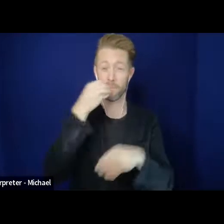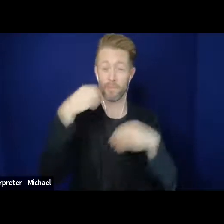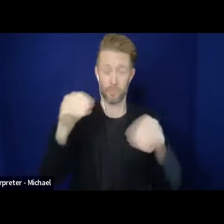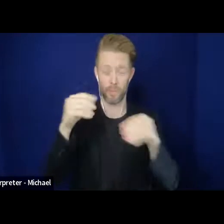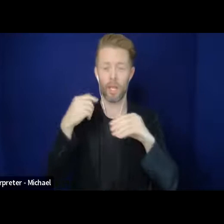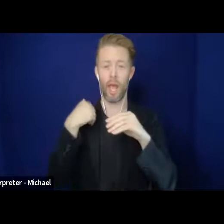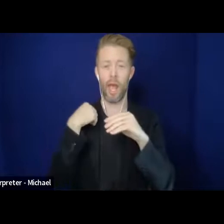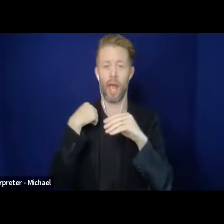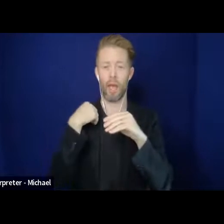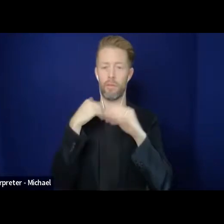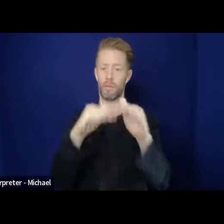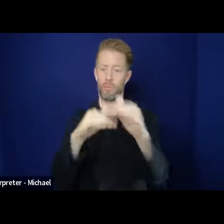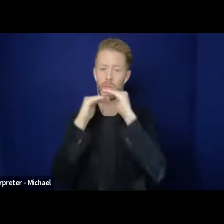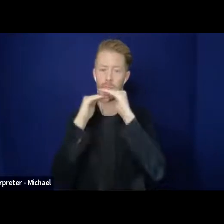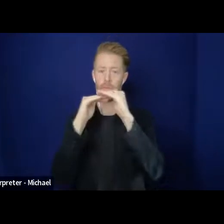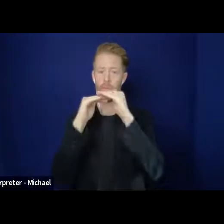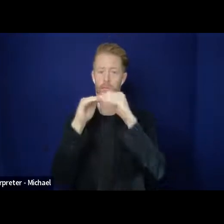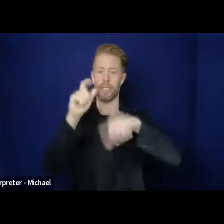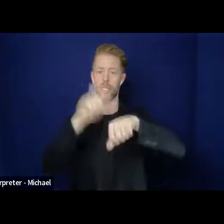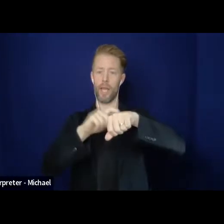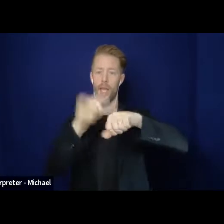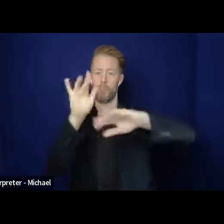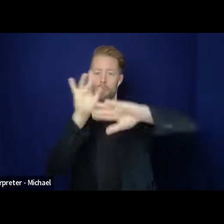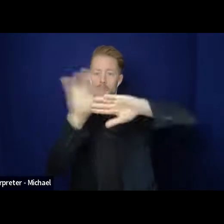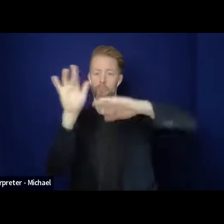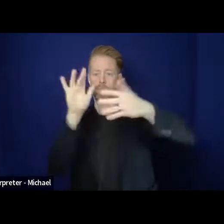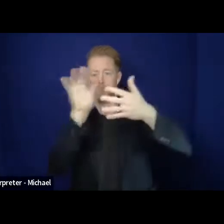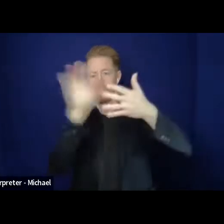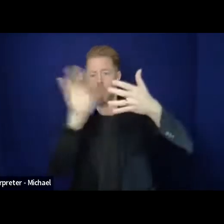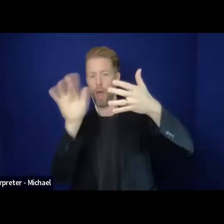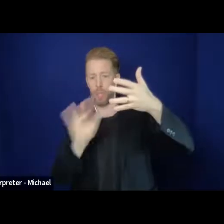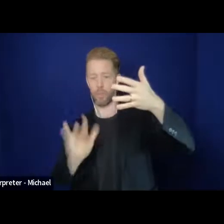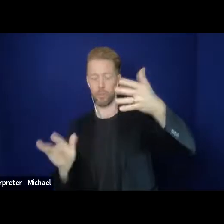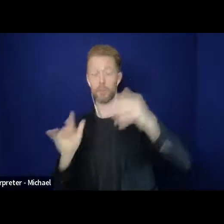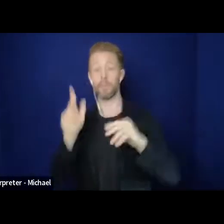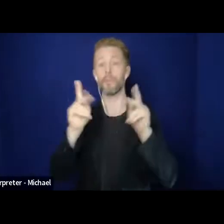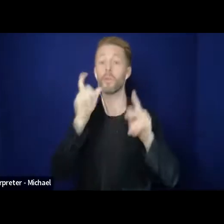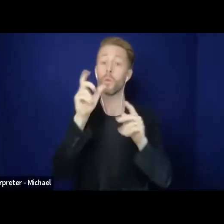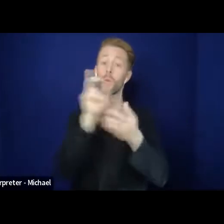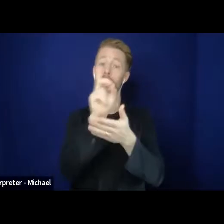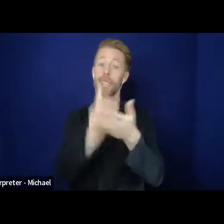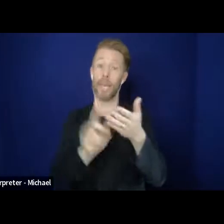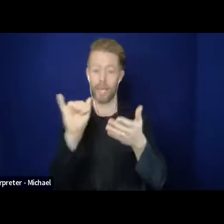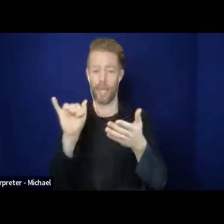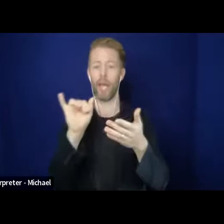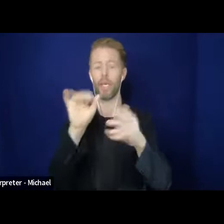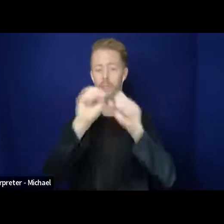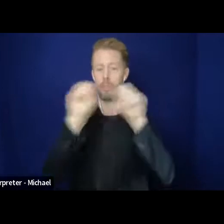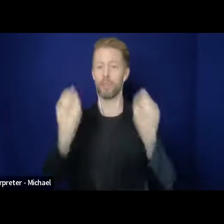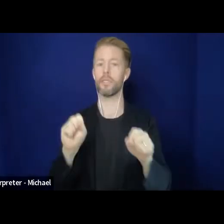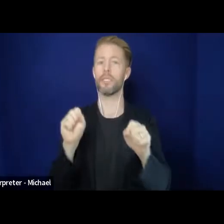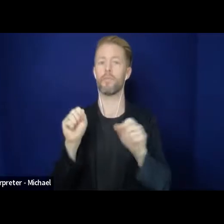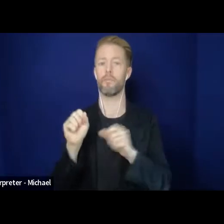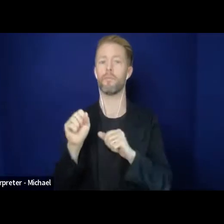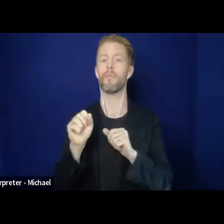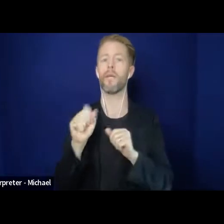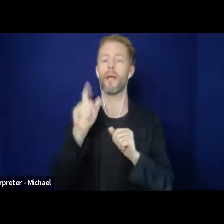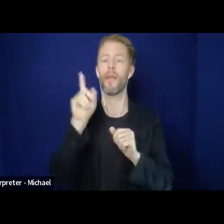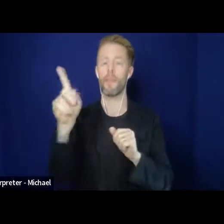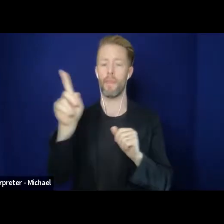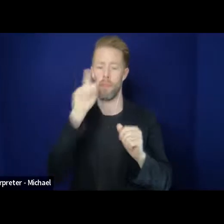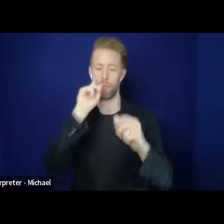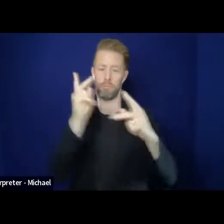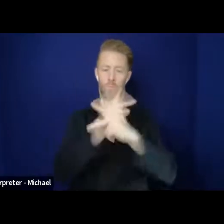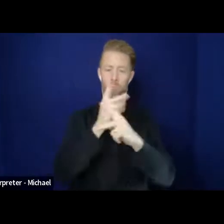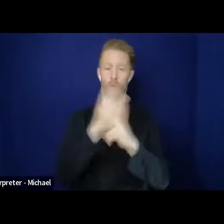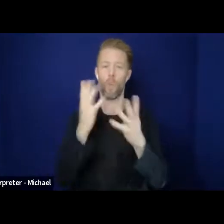of time that system and those who have designed that system, developed that system, have determined the optimal amount of time